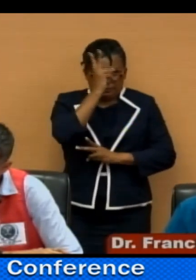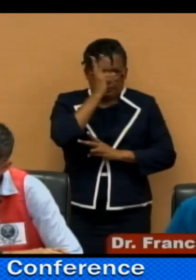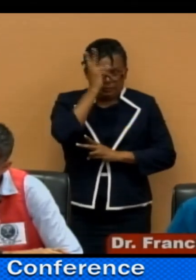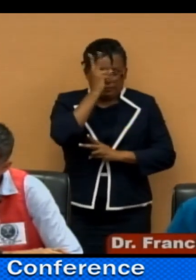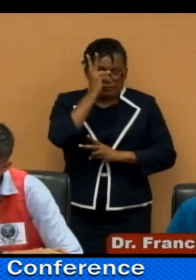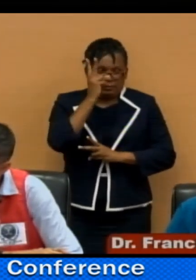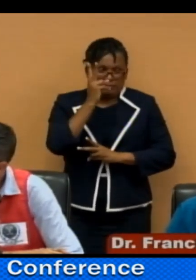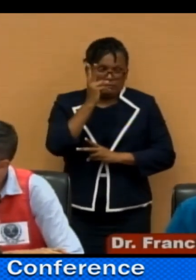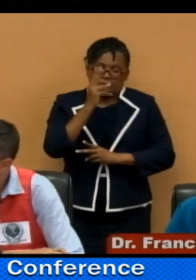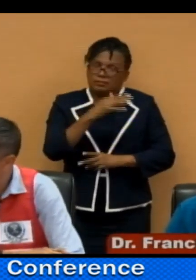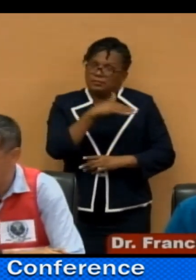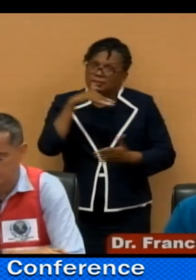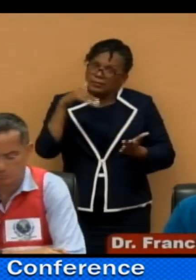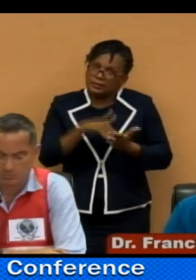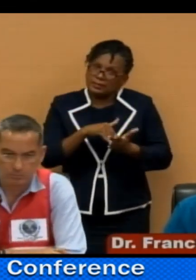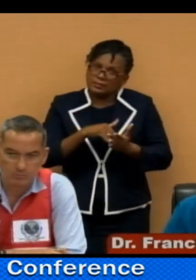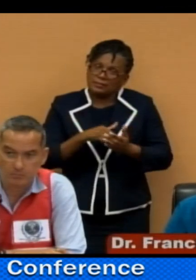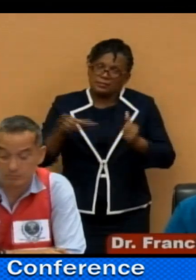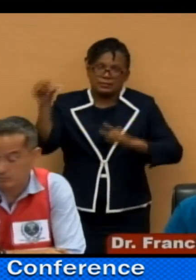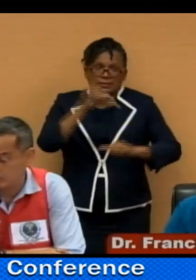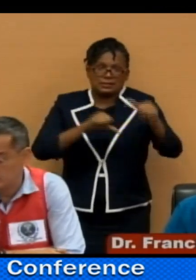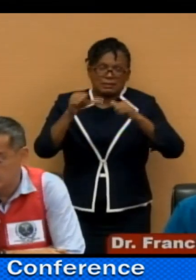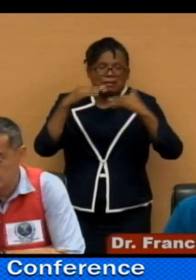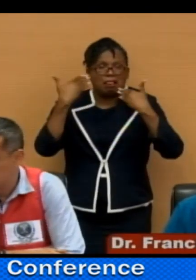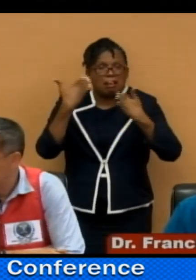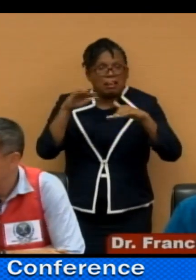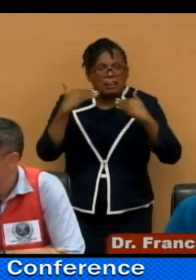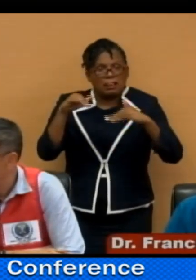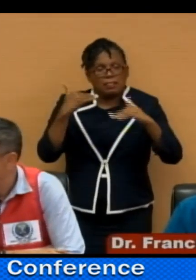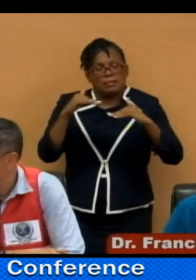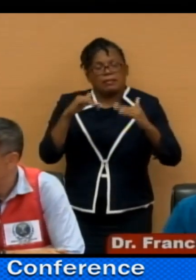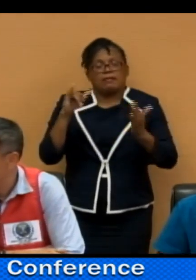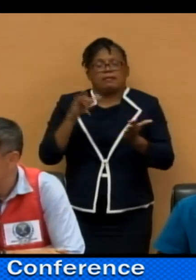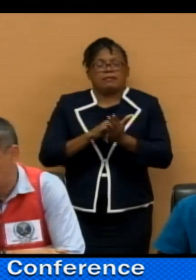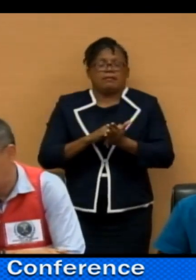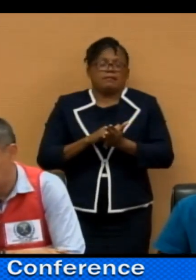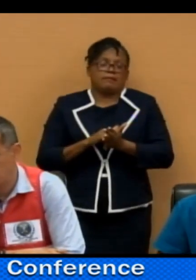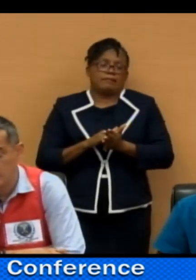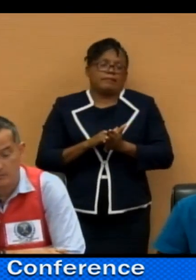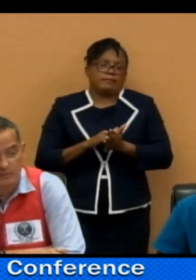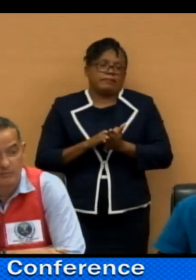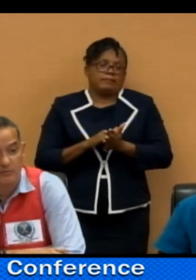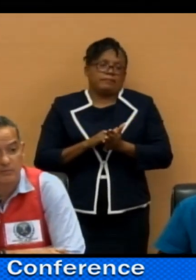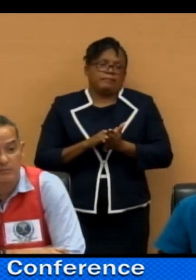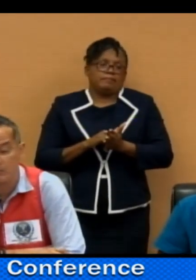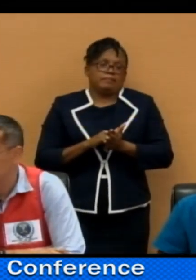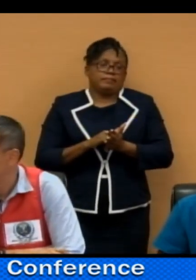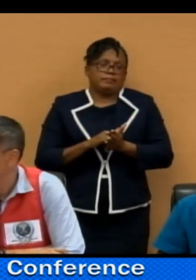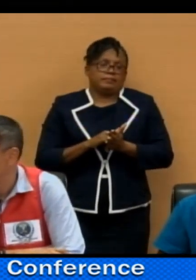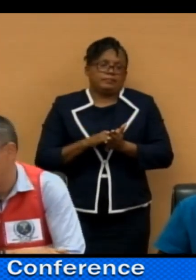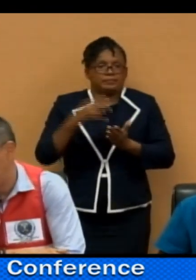very limited on that. The science seems to suggest that the highest